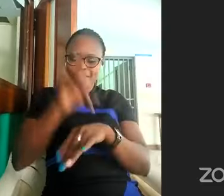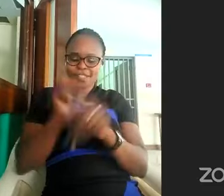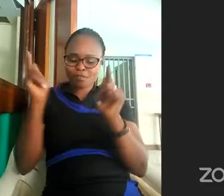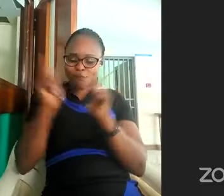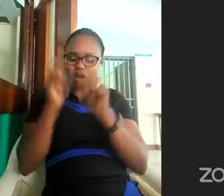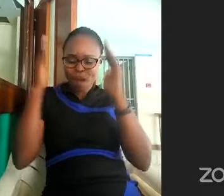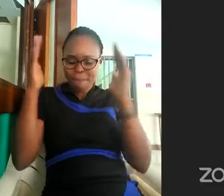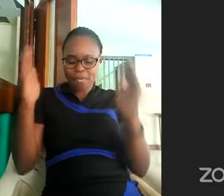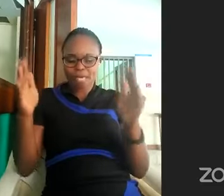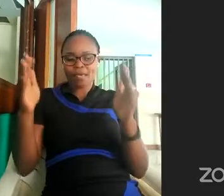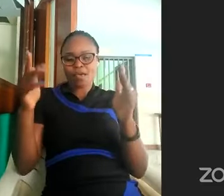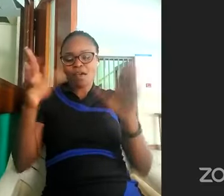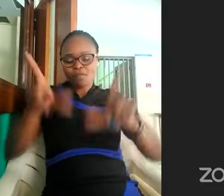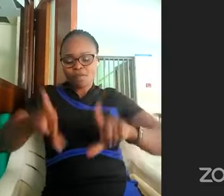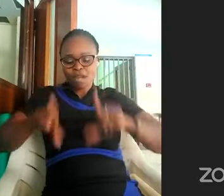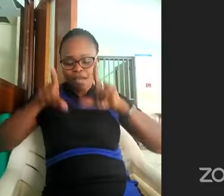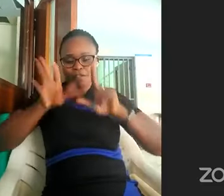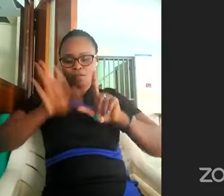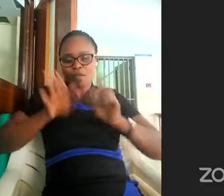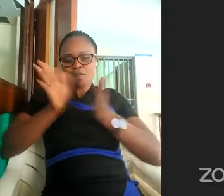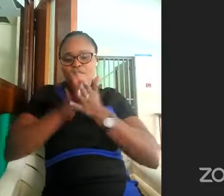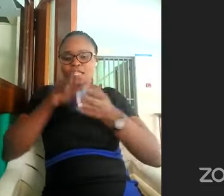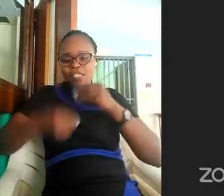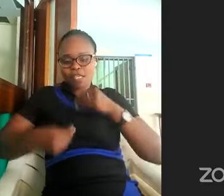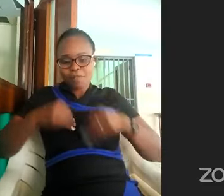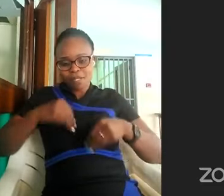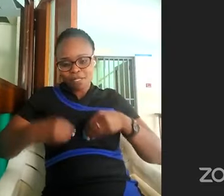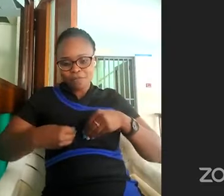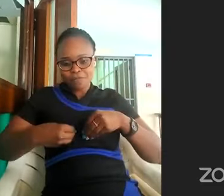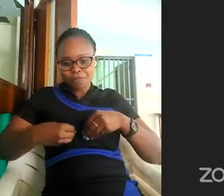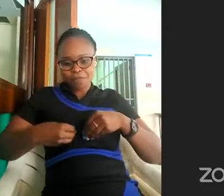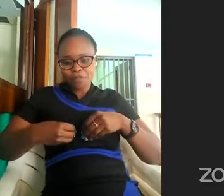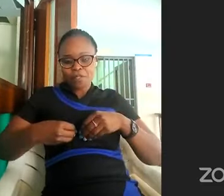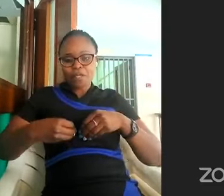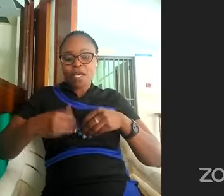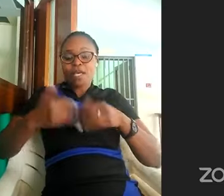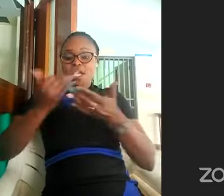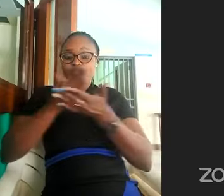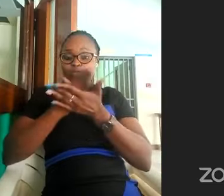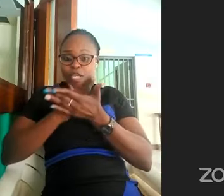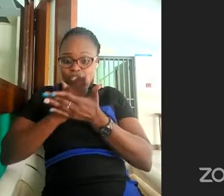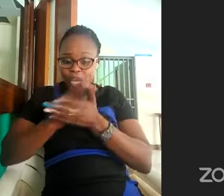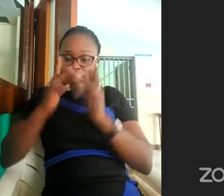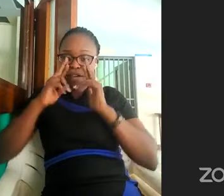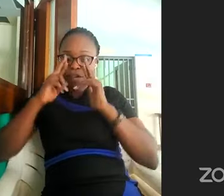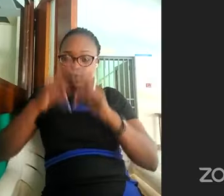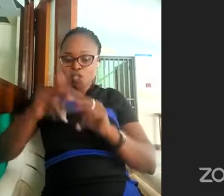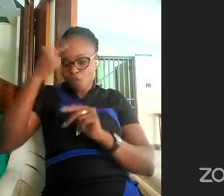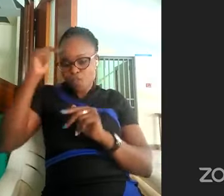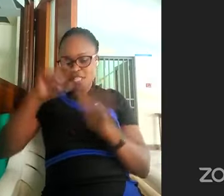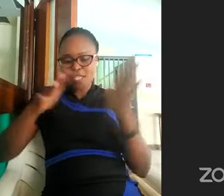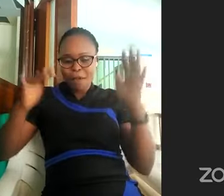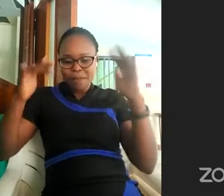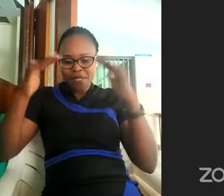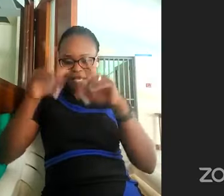women with disabilities. We shall share a report of this webinar and also share details of our next webinar that